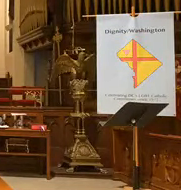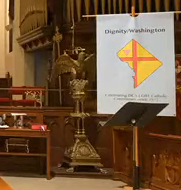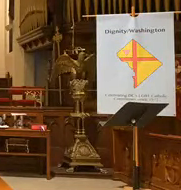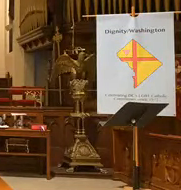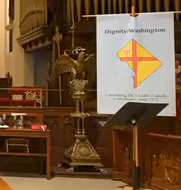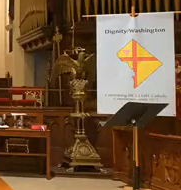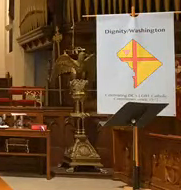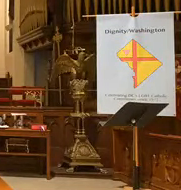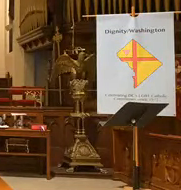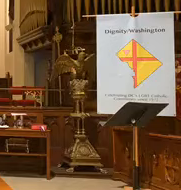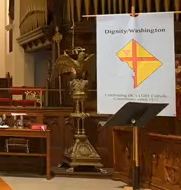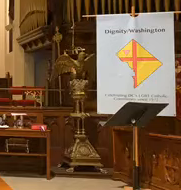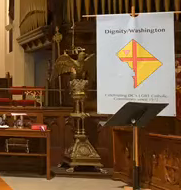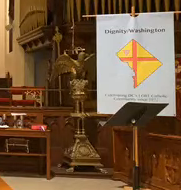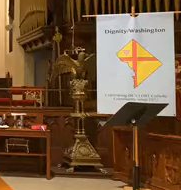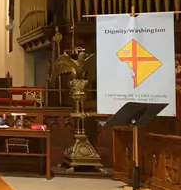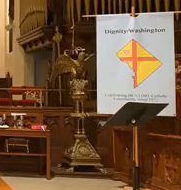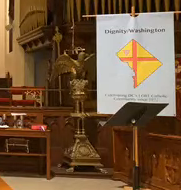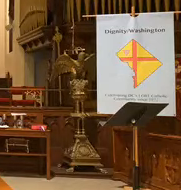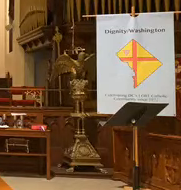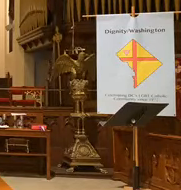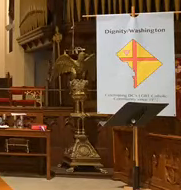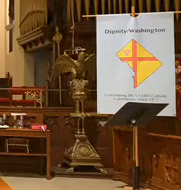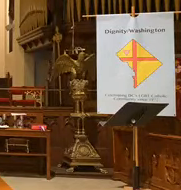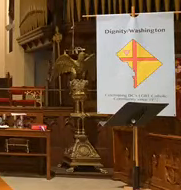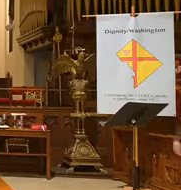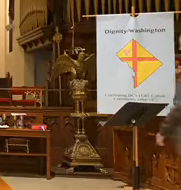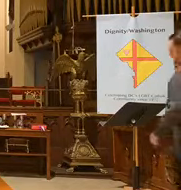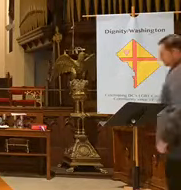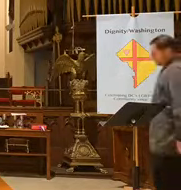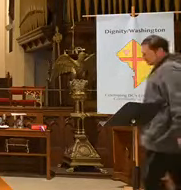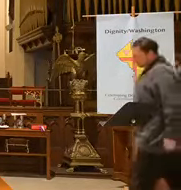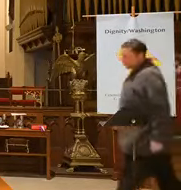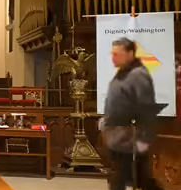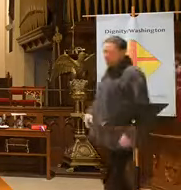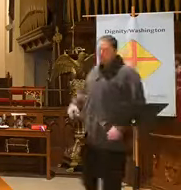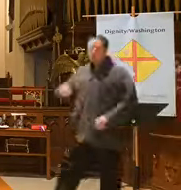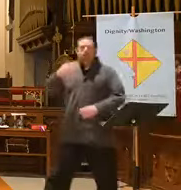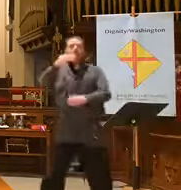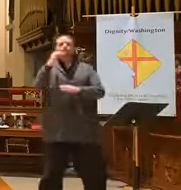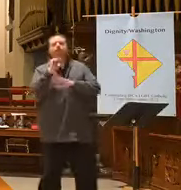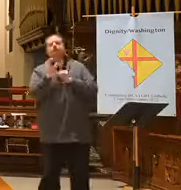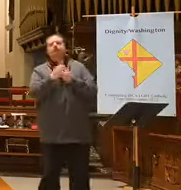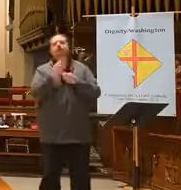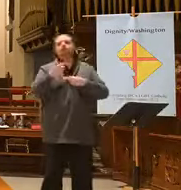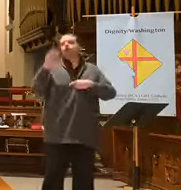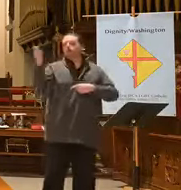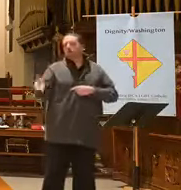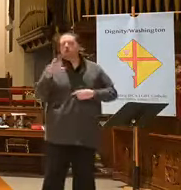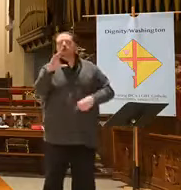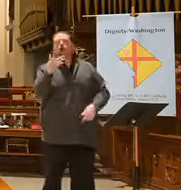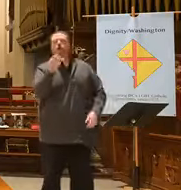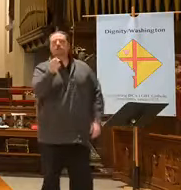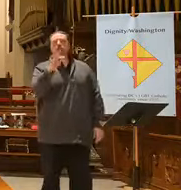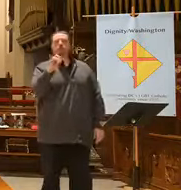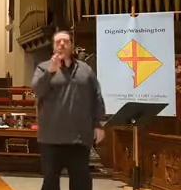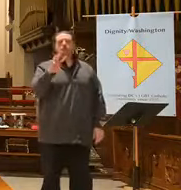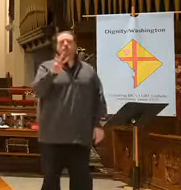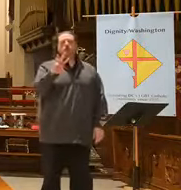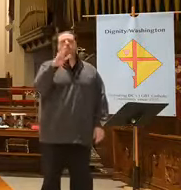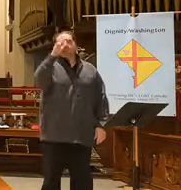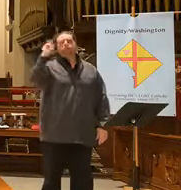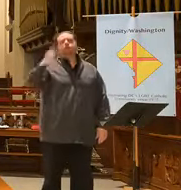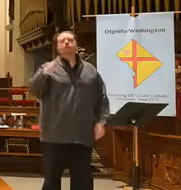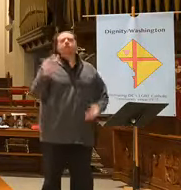Good evening, everyone. My name is Chris Flo, and I have the honor of being the Vice President here at Dignity Washington, and I want to welcome you to our